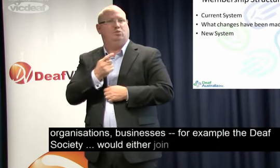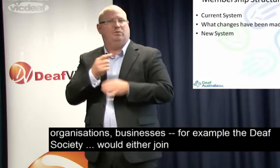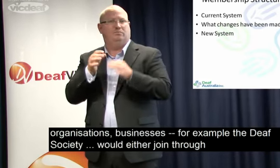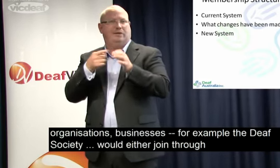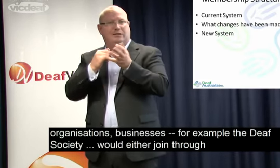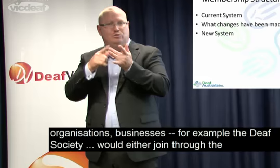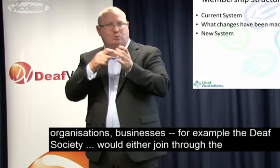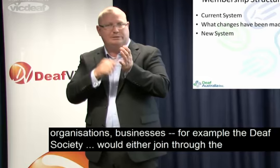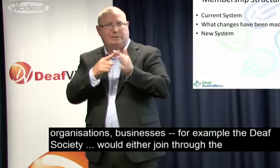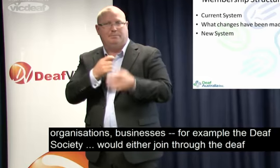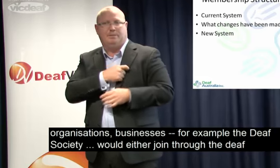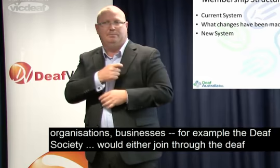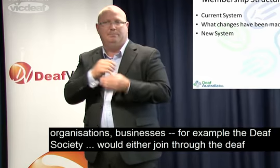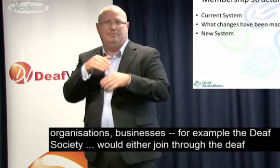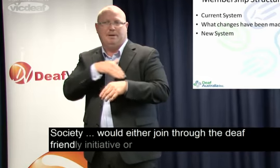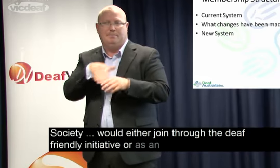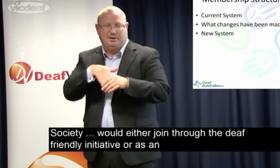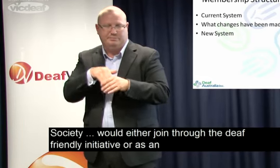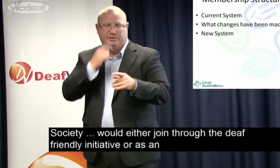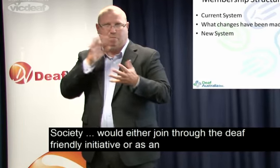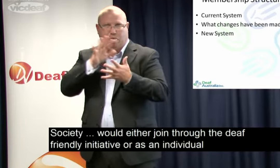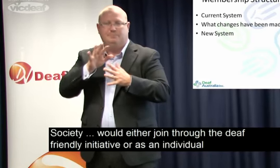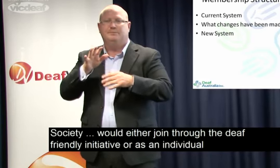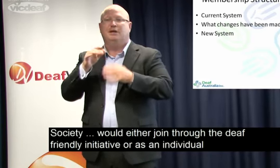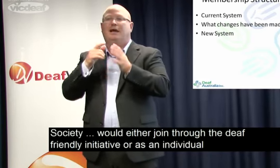or as an individual associate member